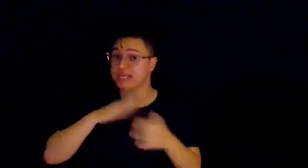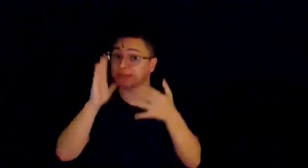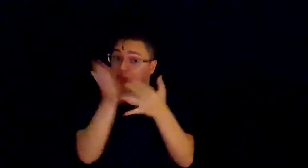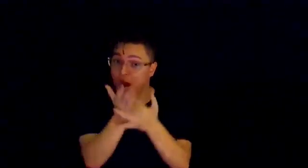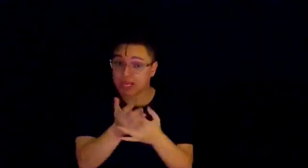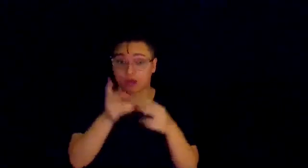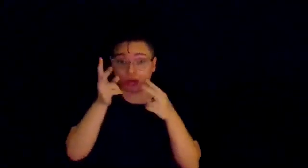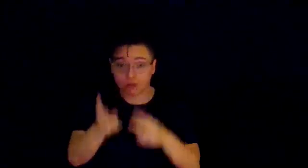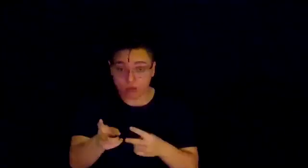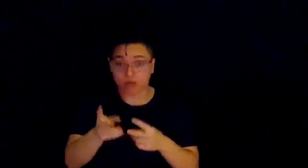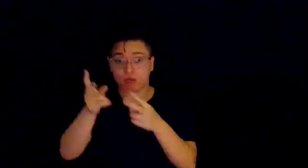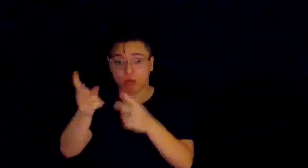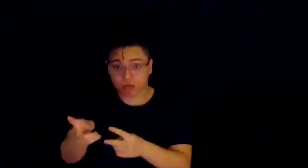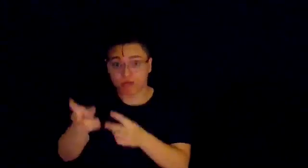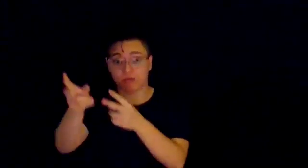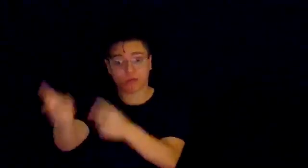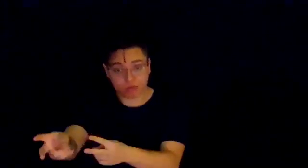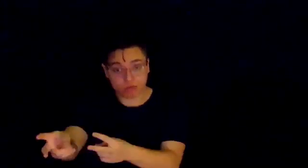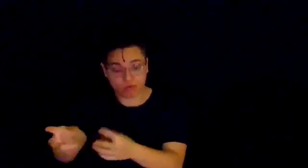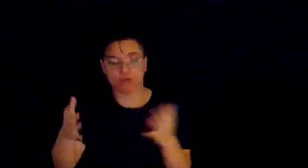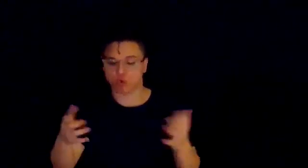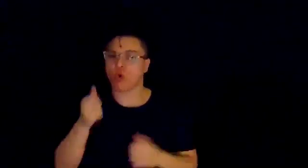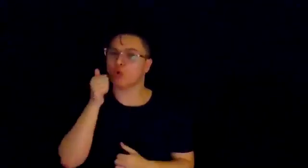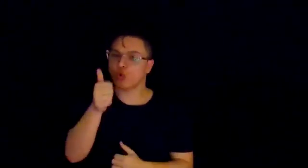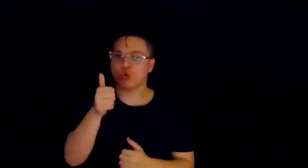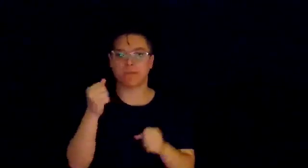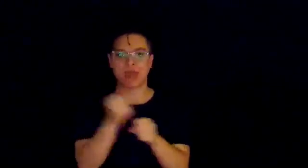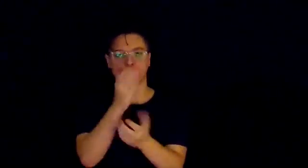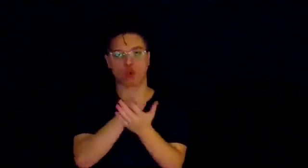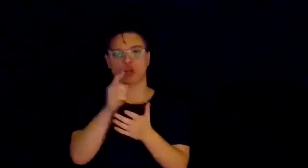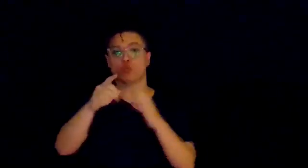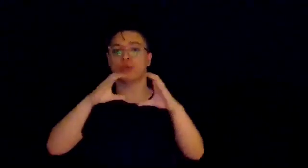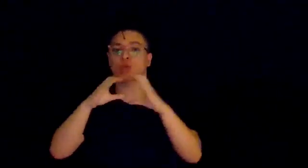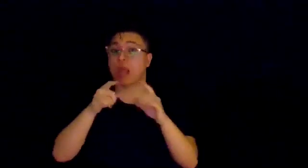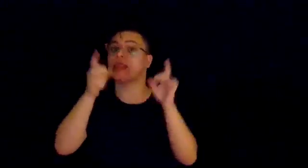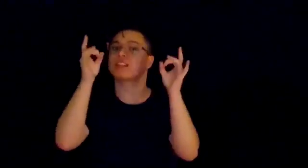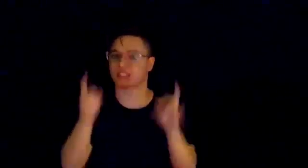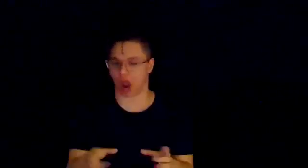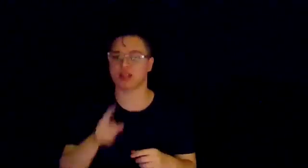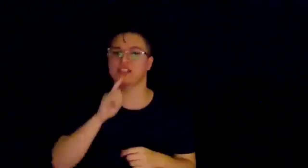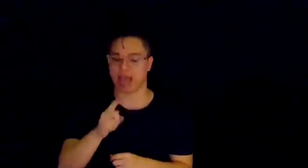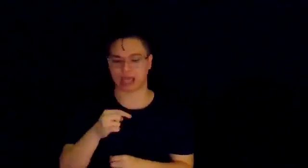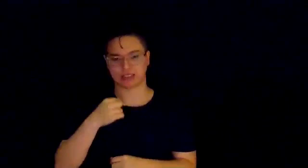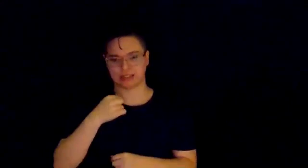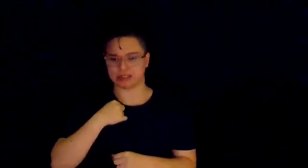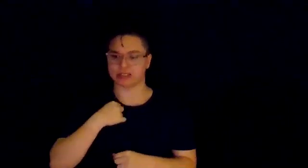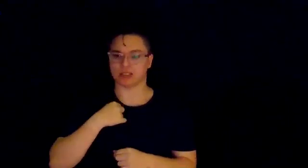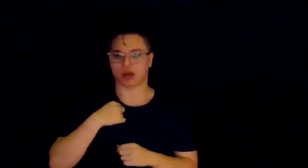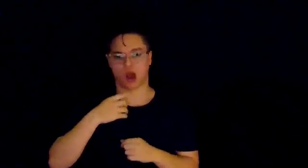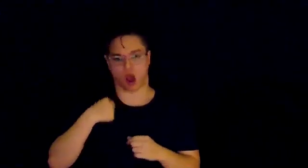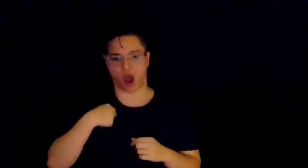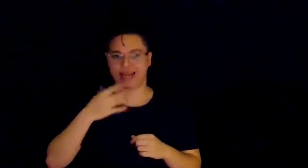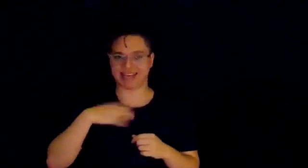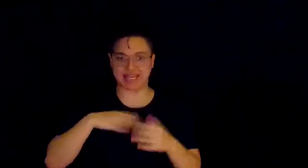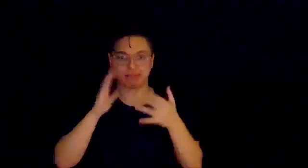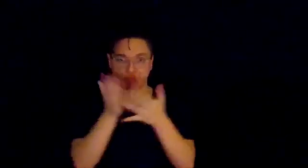stretch out the time frame depending on what you need. You might need a break in between to have a rest. So it's really good to make sure that you communicate those needs at